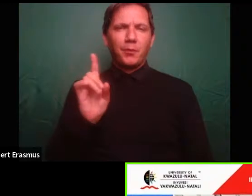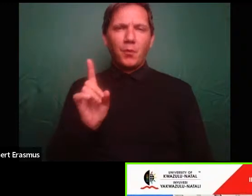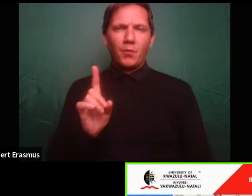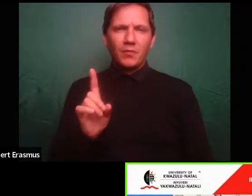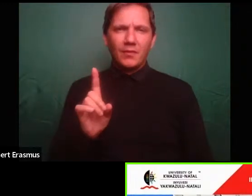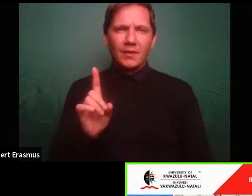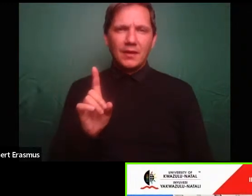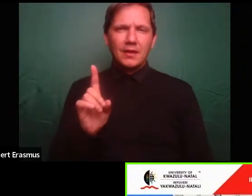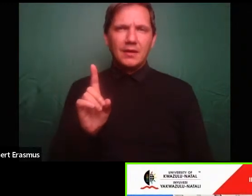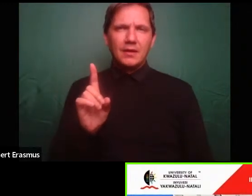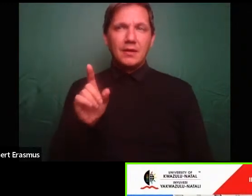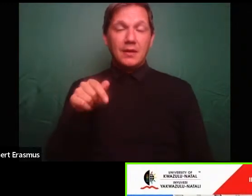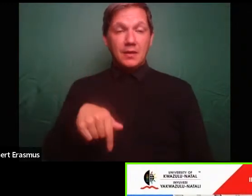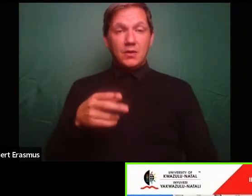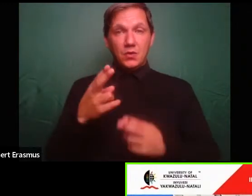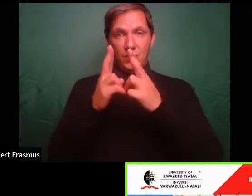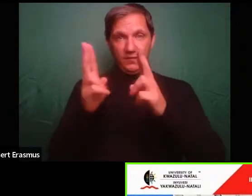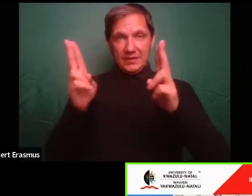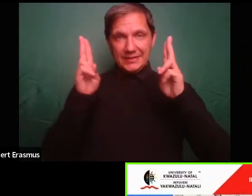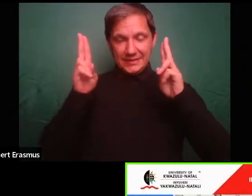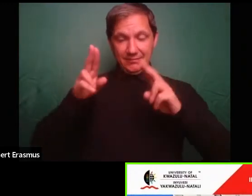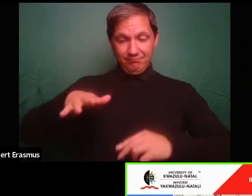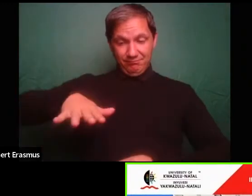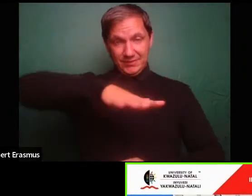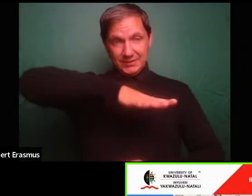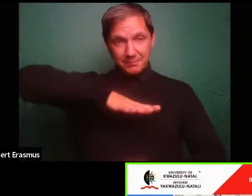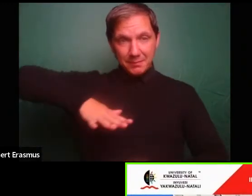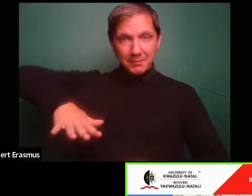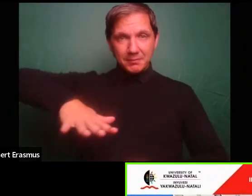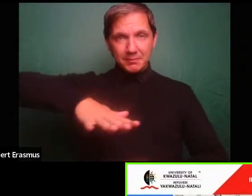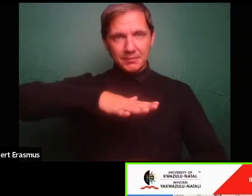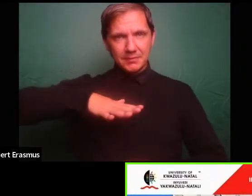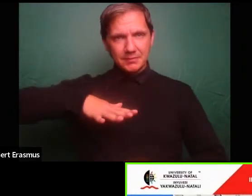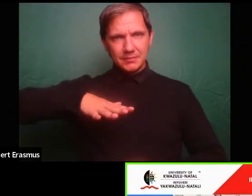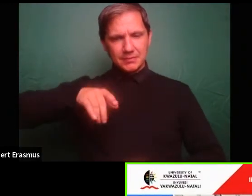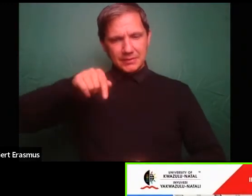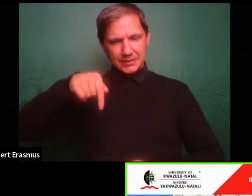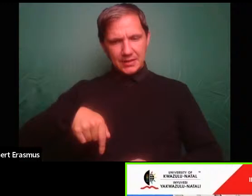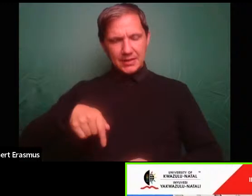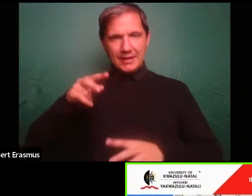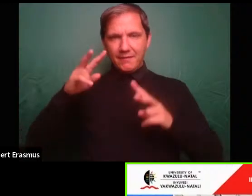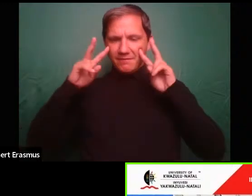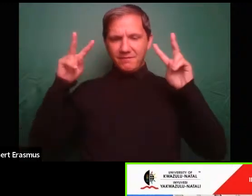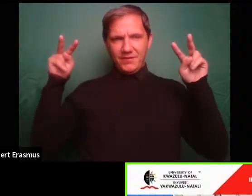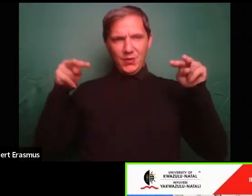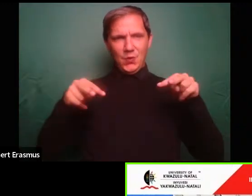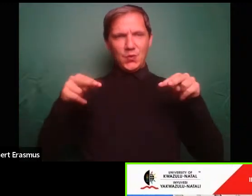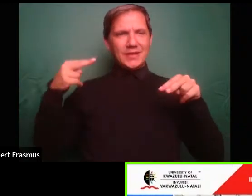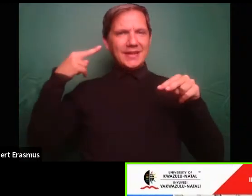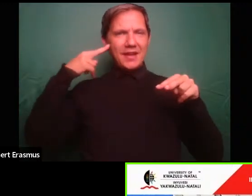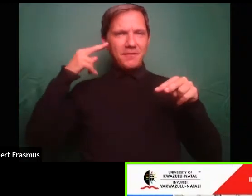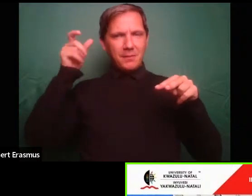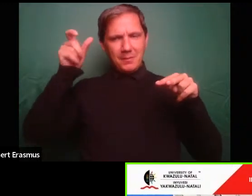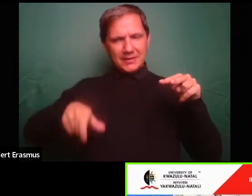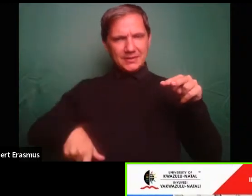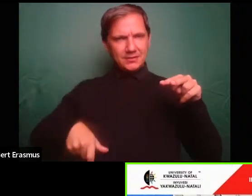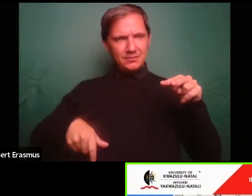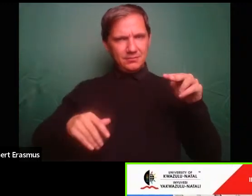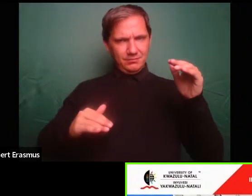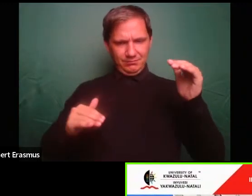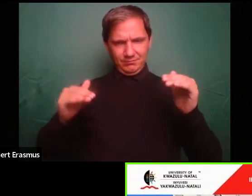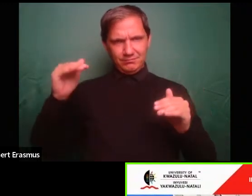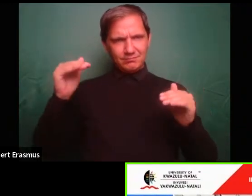making the university space also one that see deaf persons as